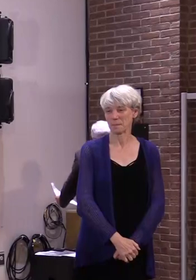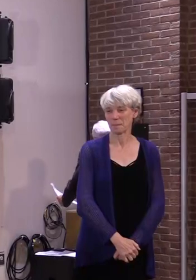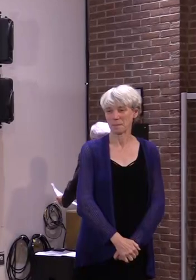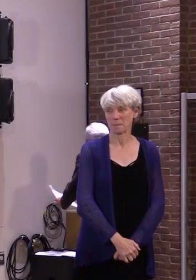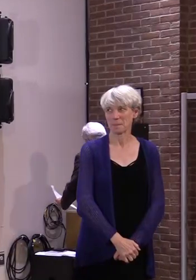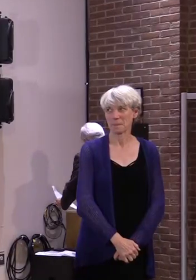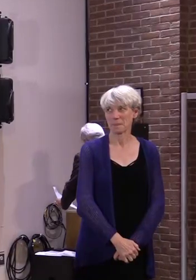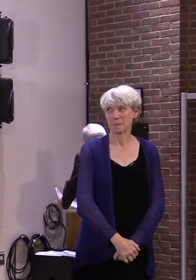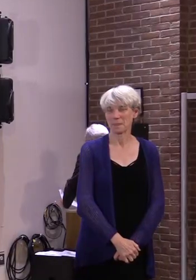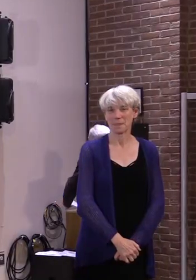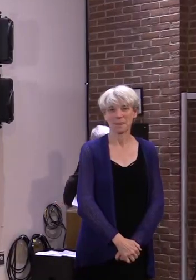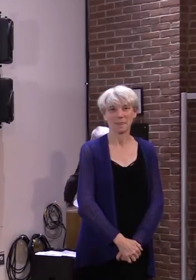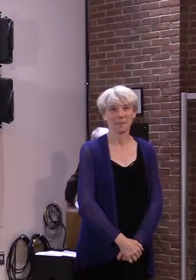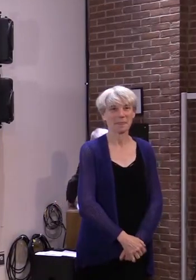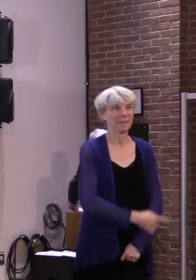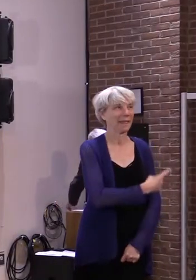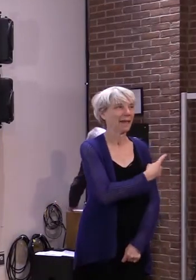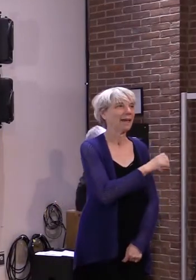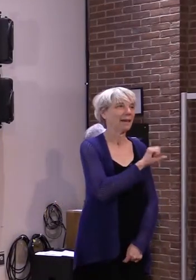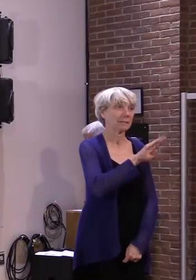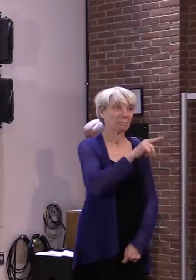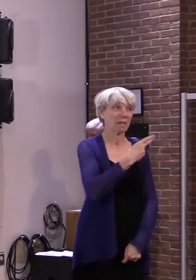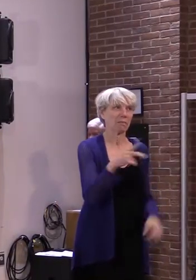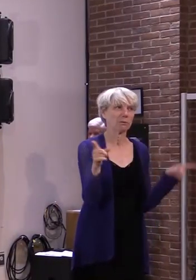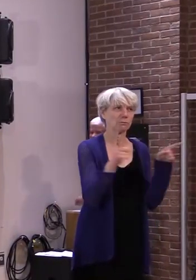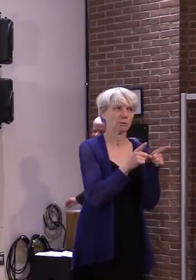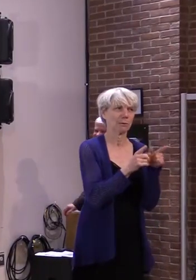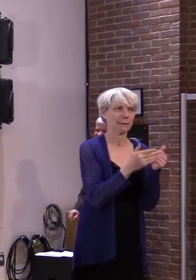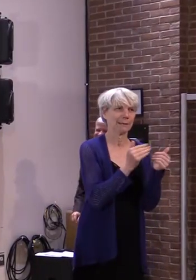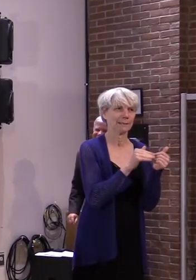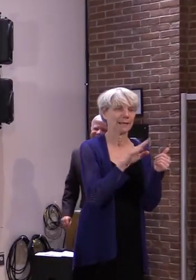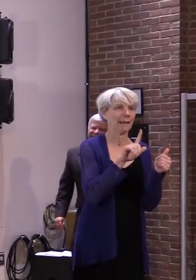It's one syllable longer than Smith.